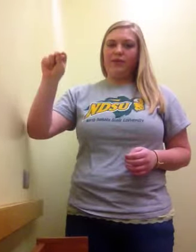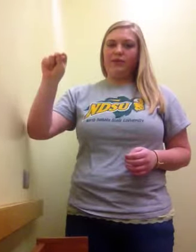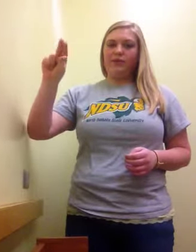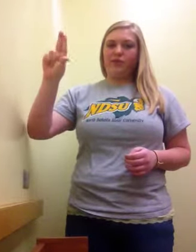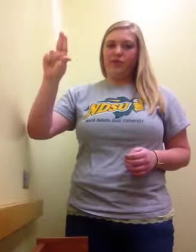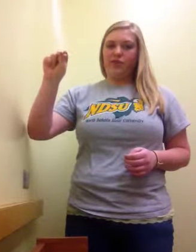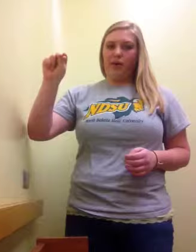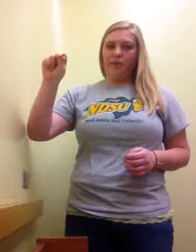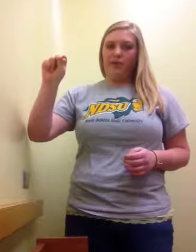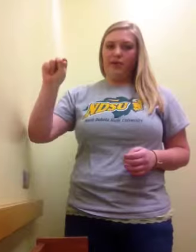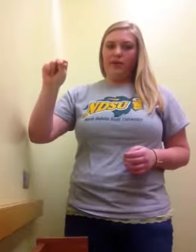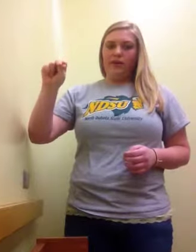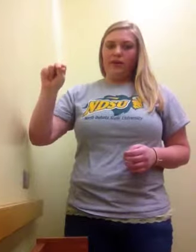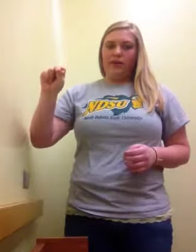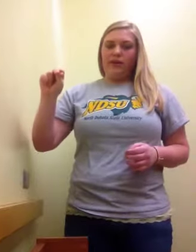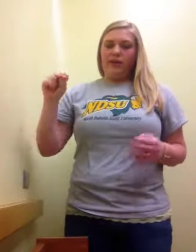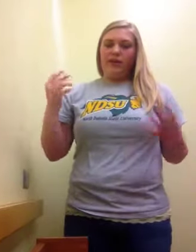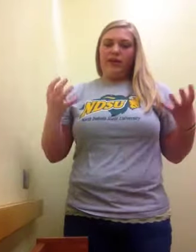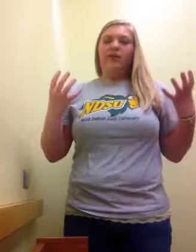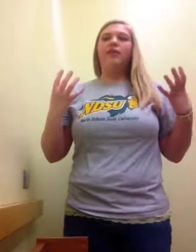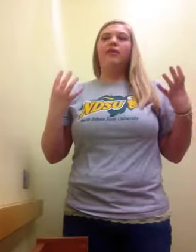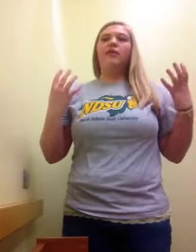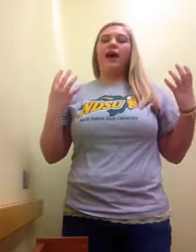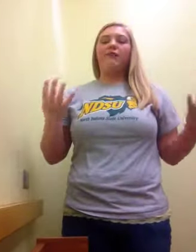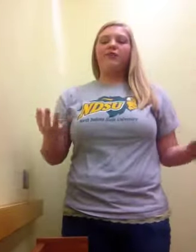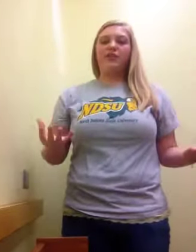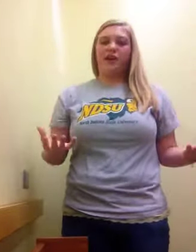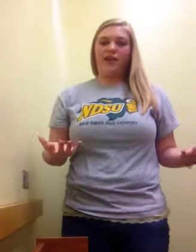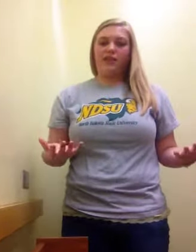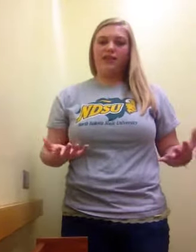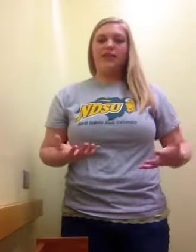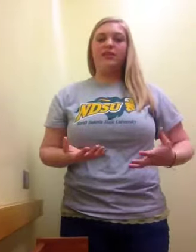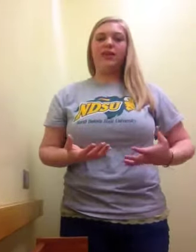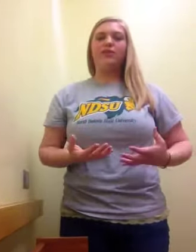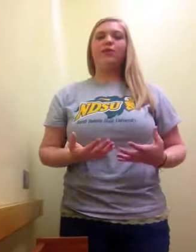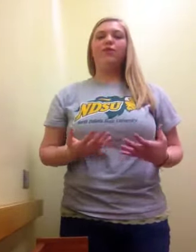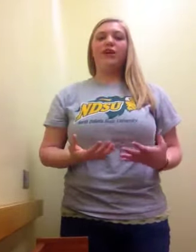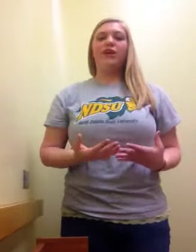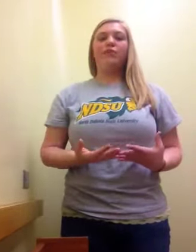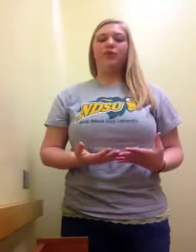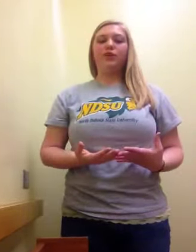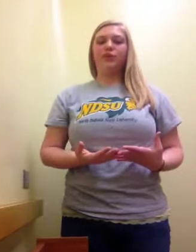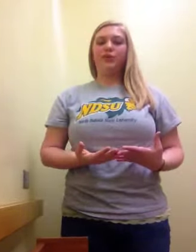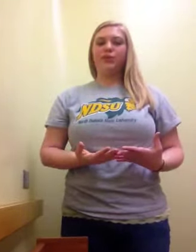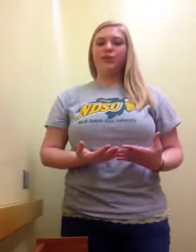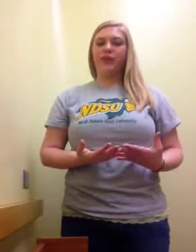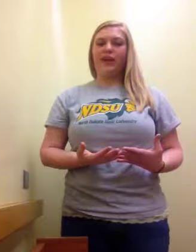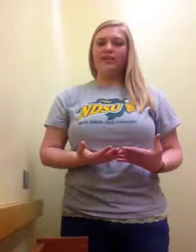close with your thumb. And then after learning all of this, it's also very important to realize